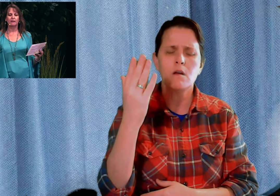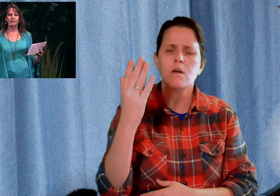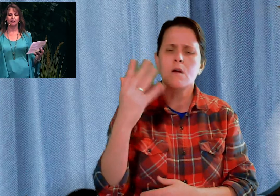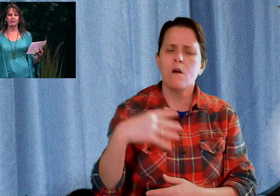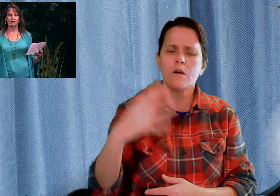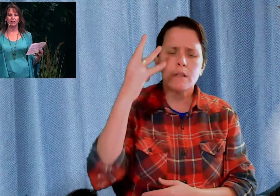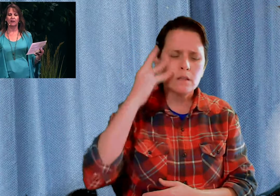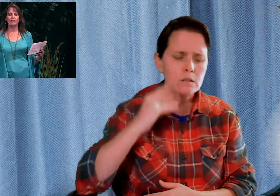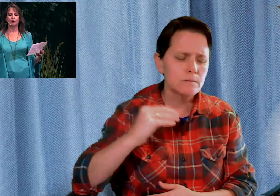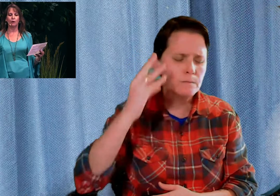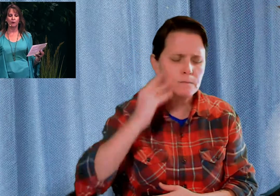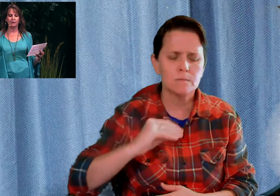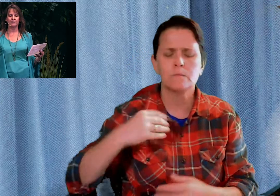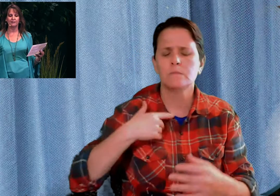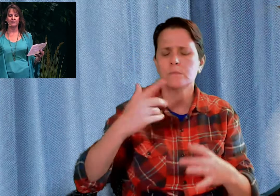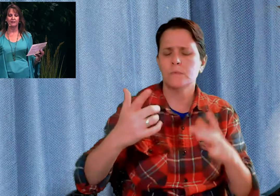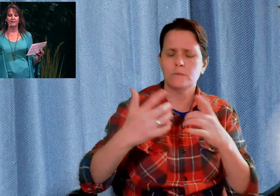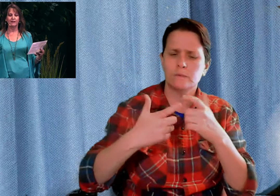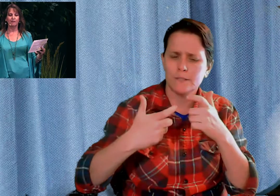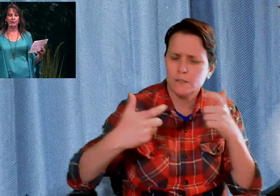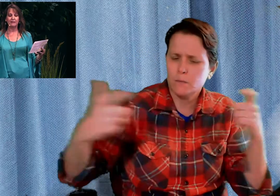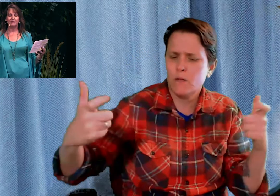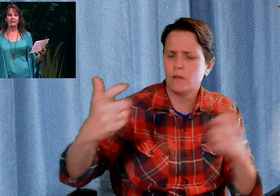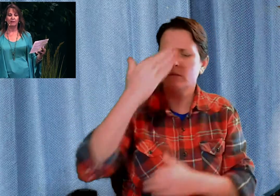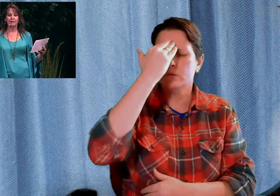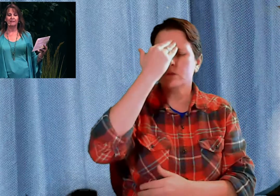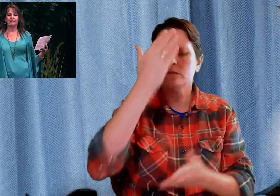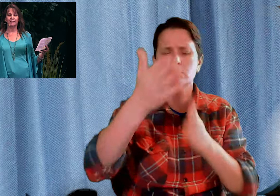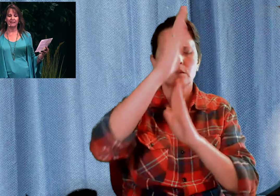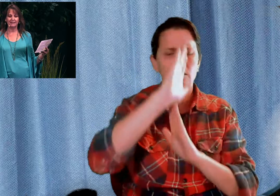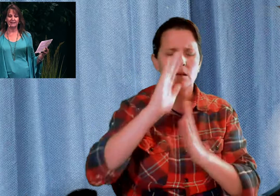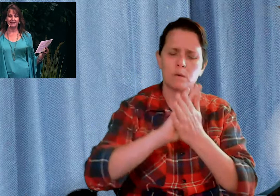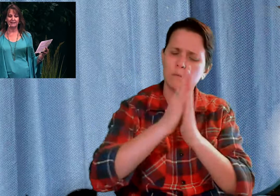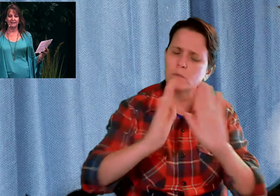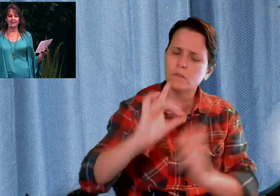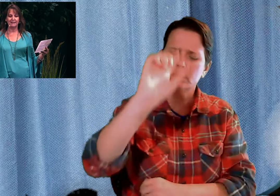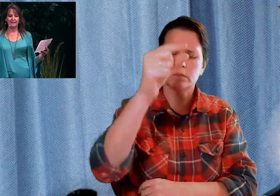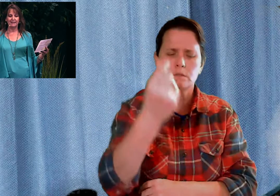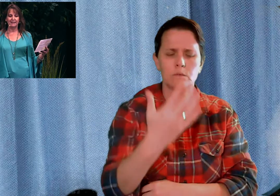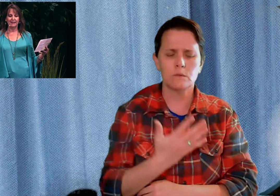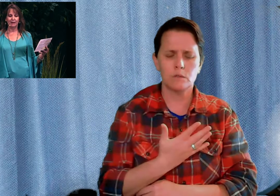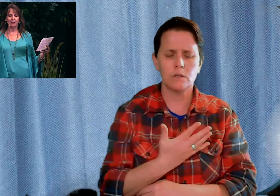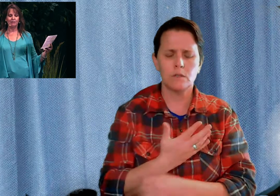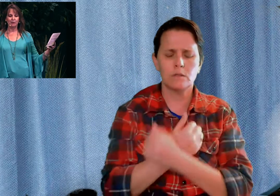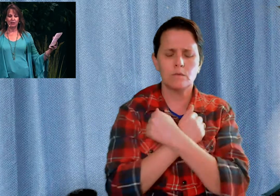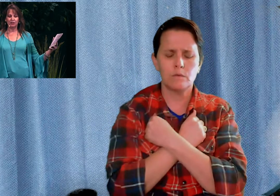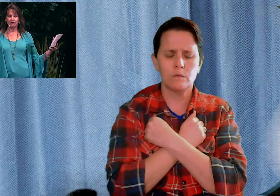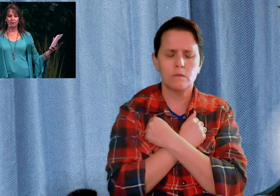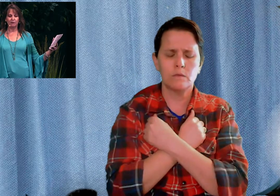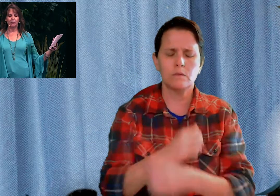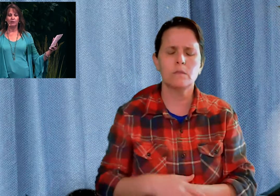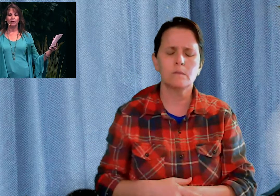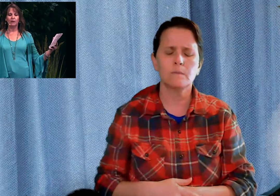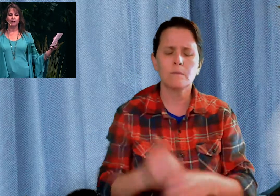ever-expanding consciousness of God, of wholeness, of peace, of grace, of ease. And we lift up each and